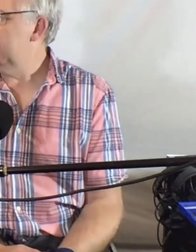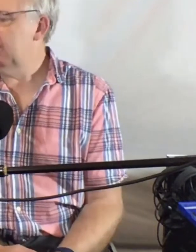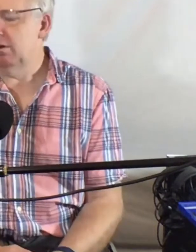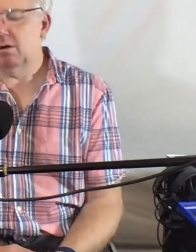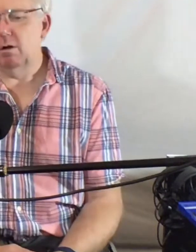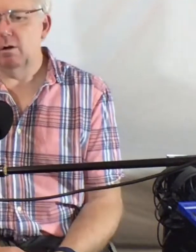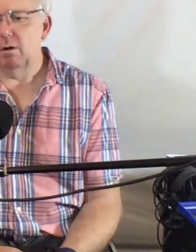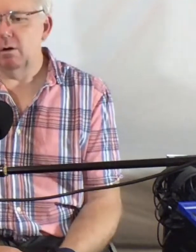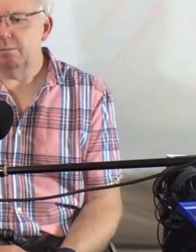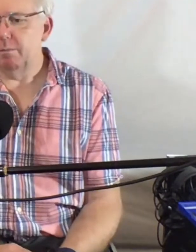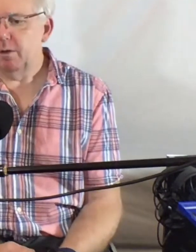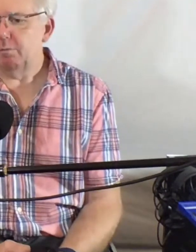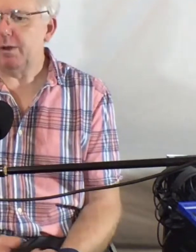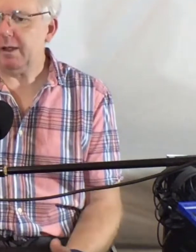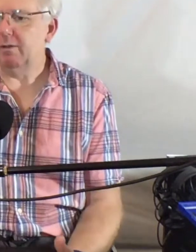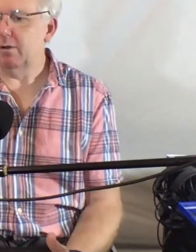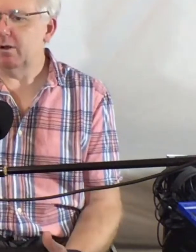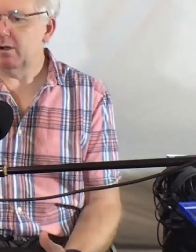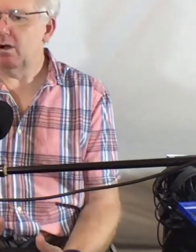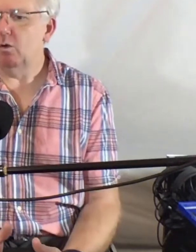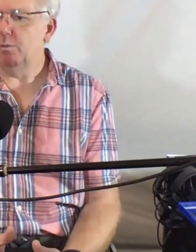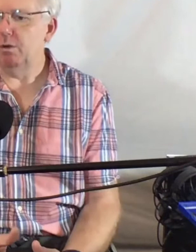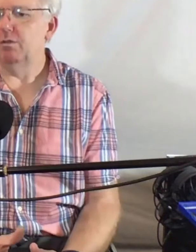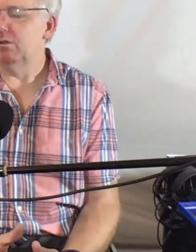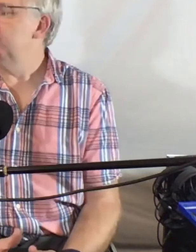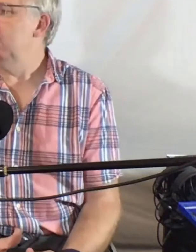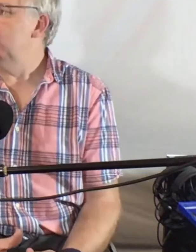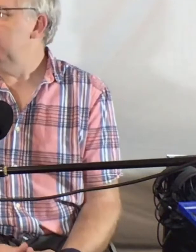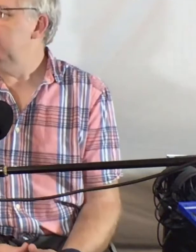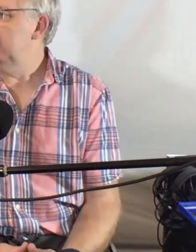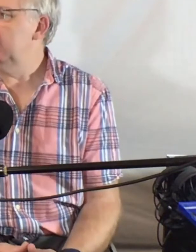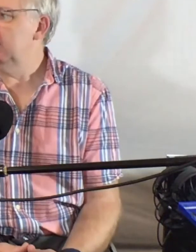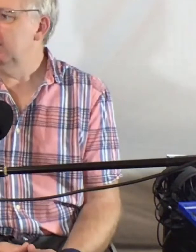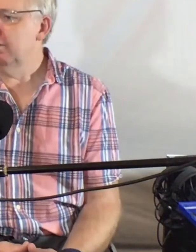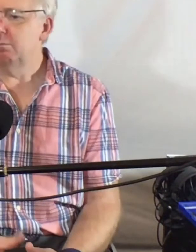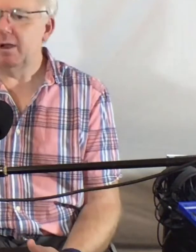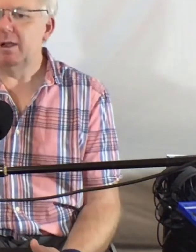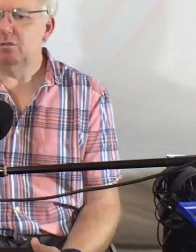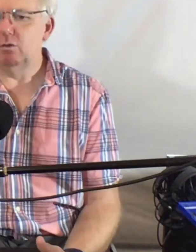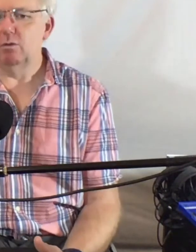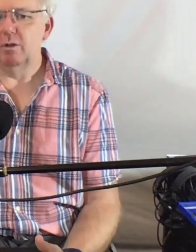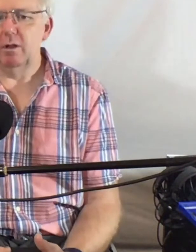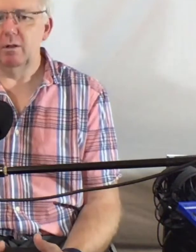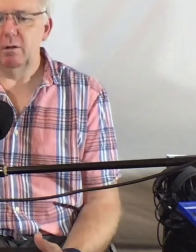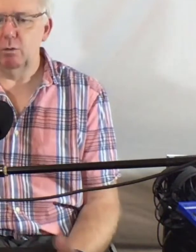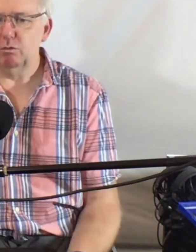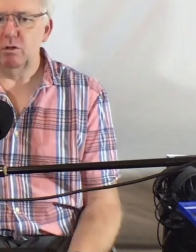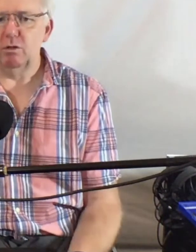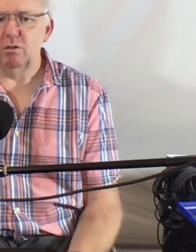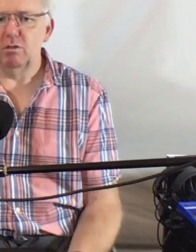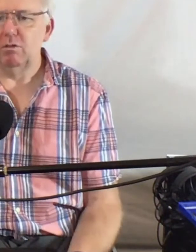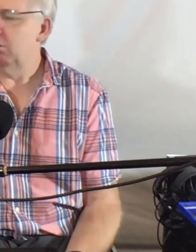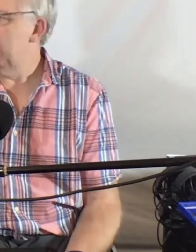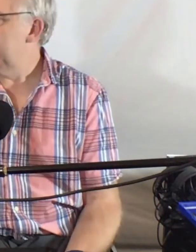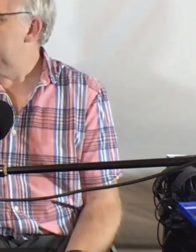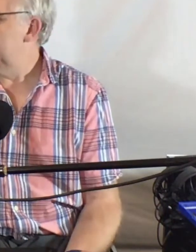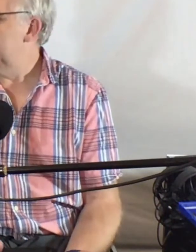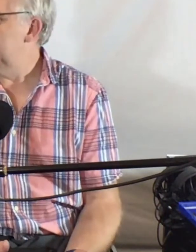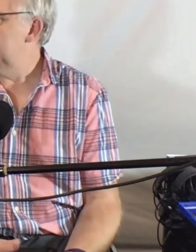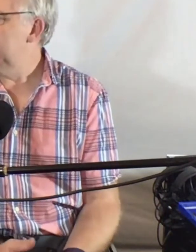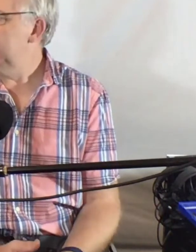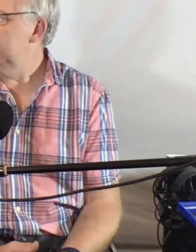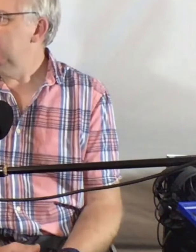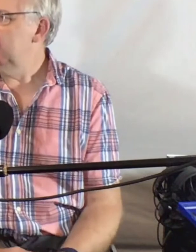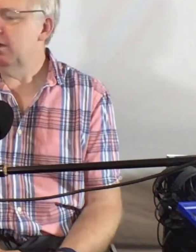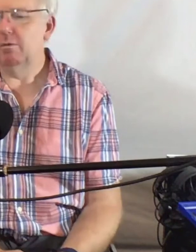and are being given like a whole positive role in making sure that all students are aware of it